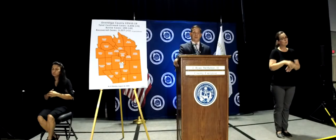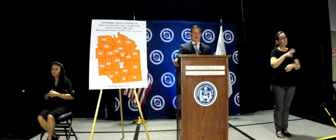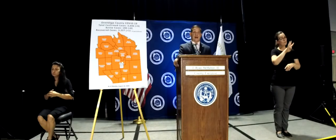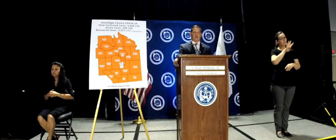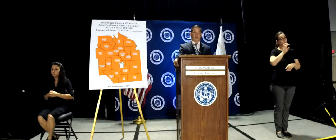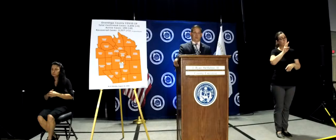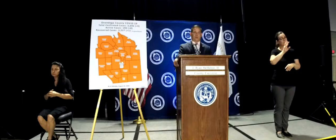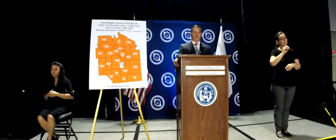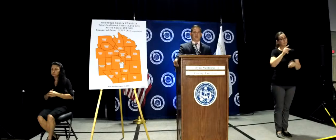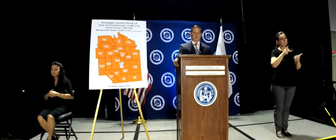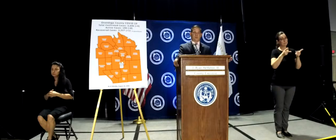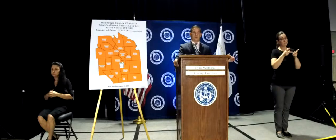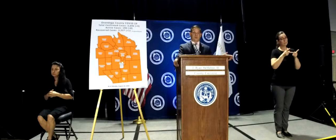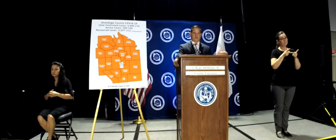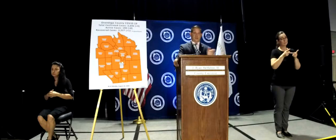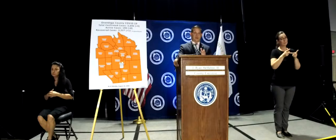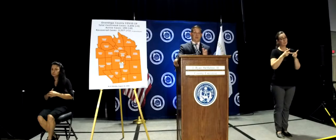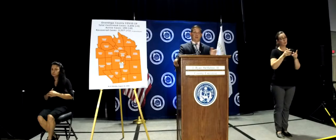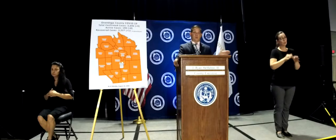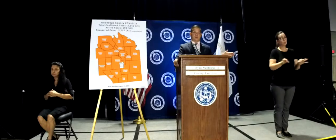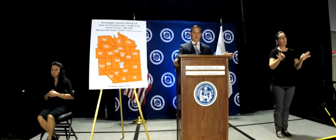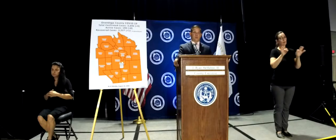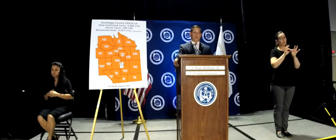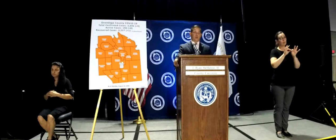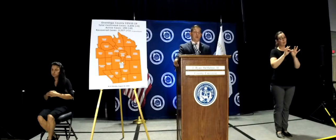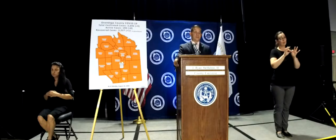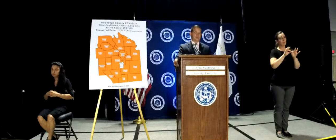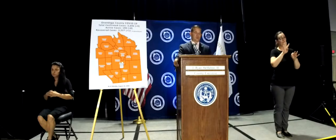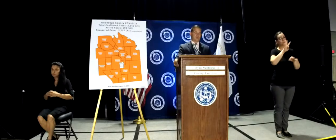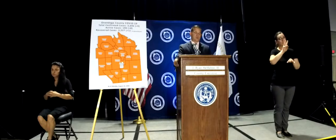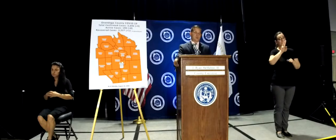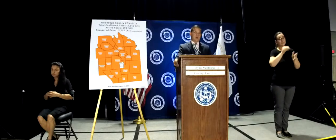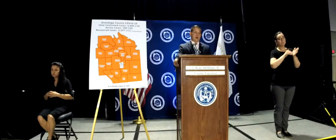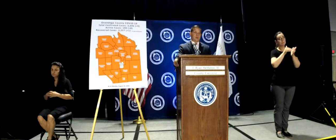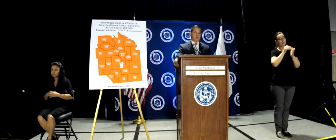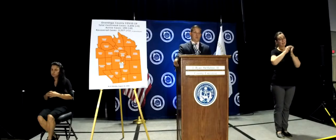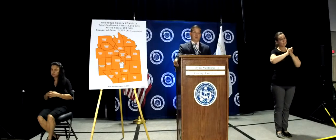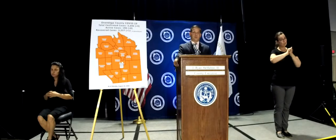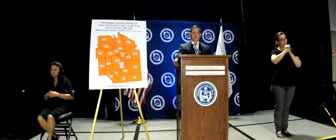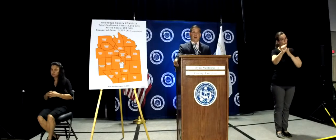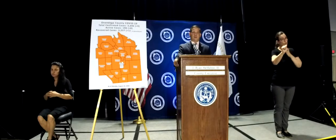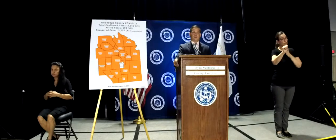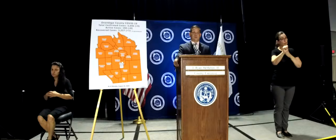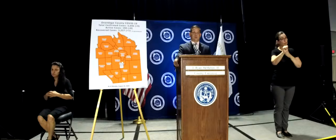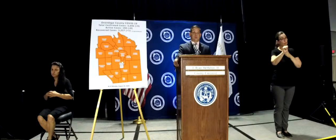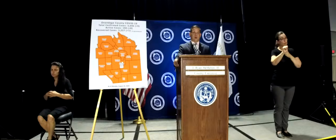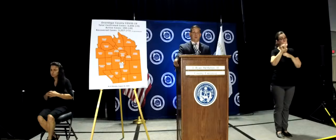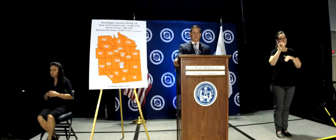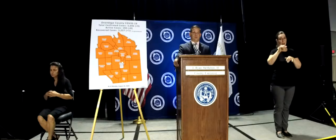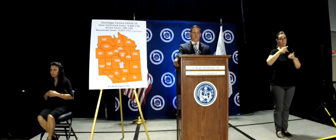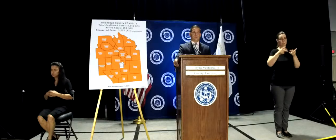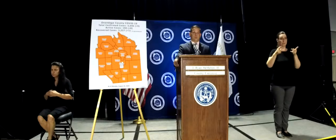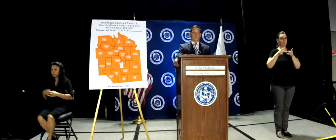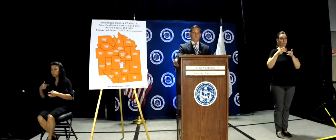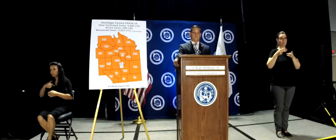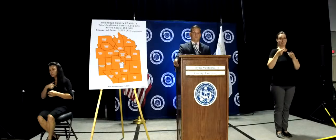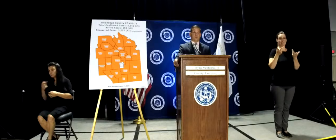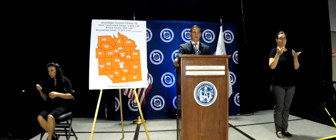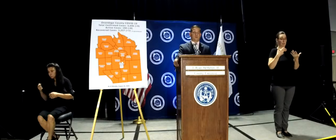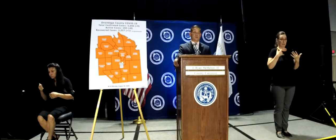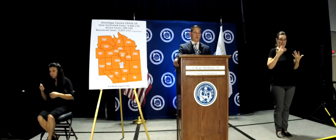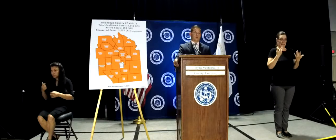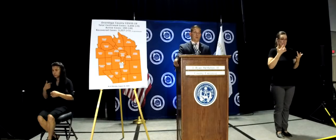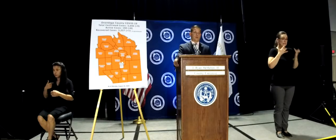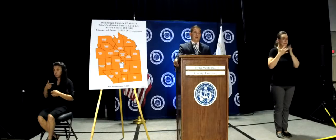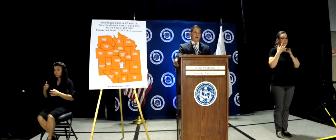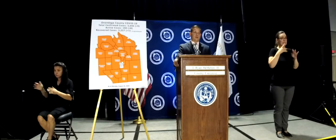$46 million. So people understand what that really equates to. So there's nothing left to cut but people.